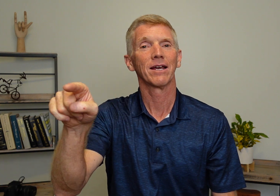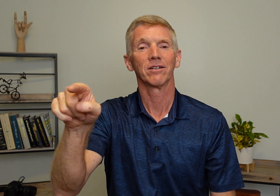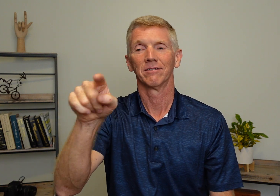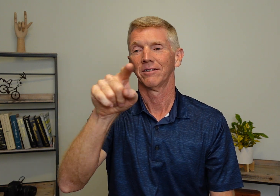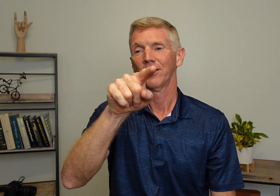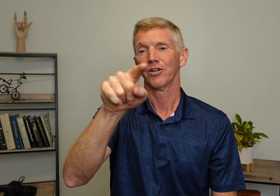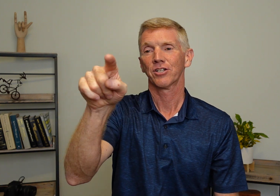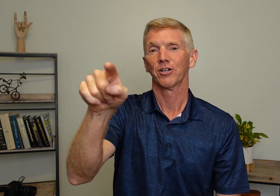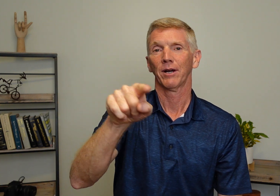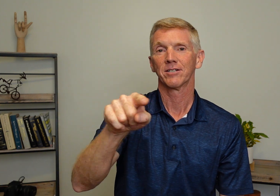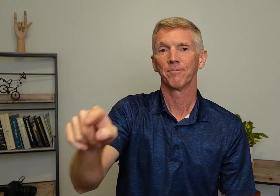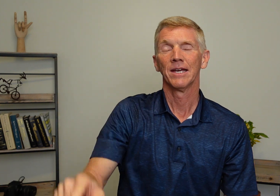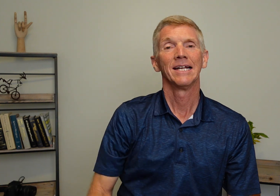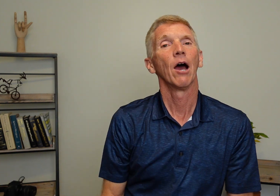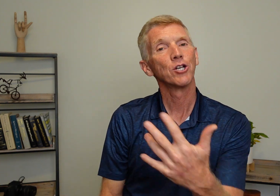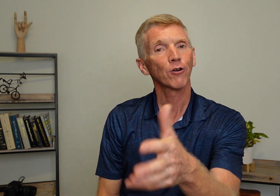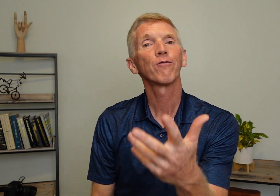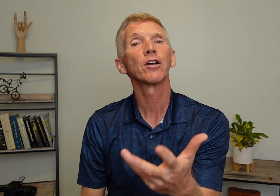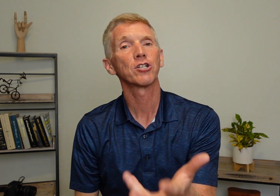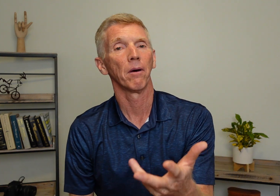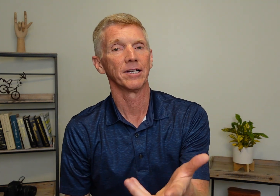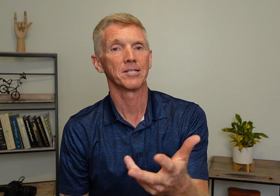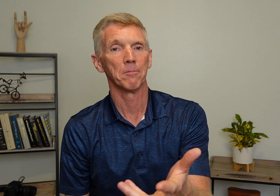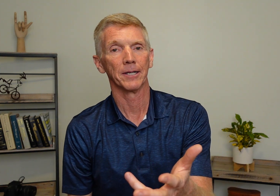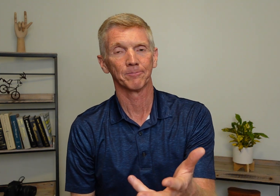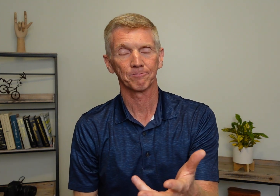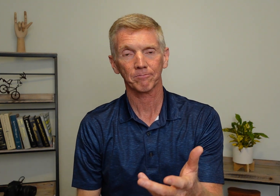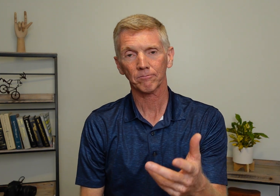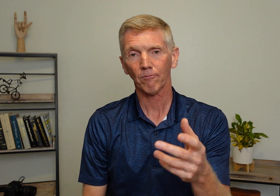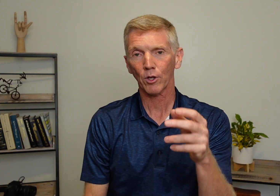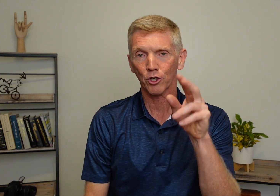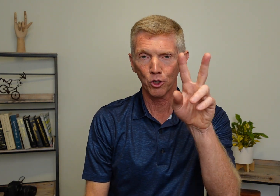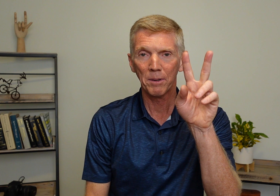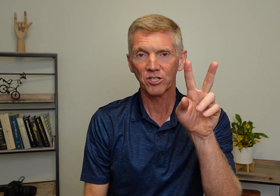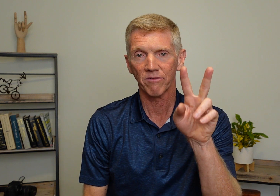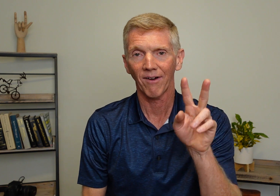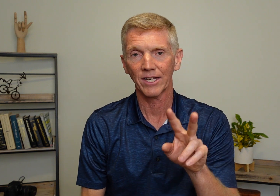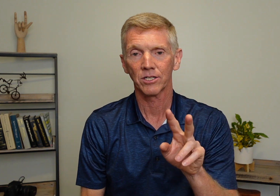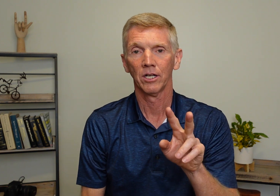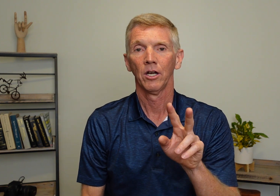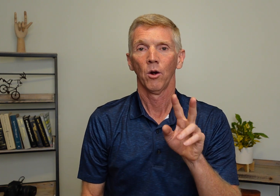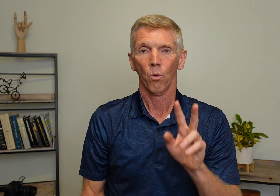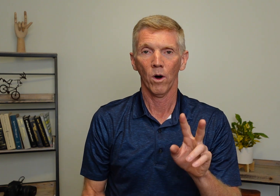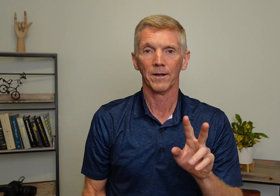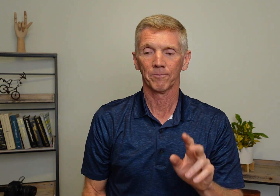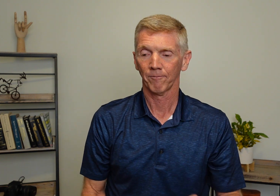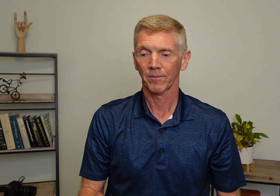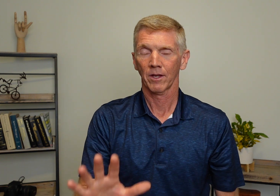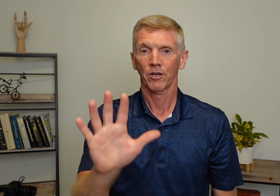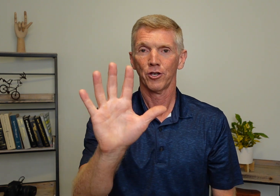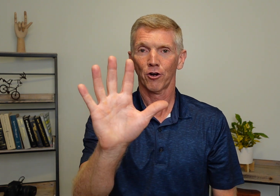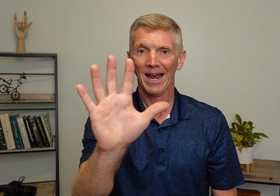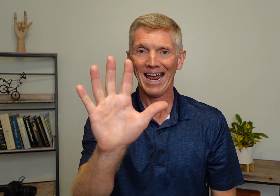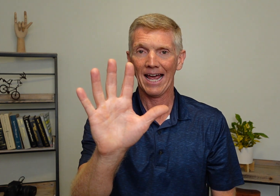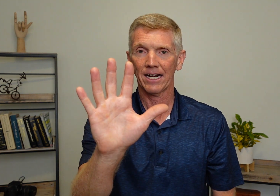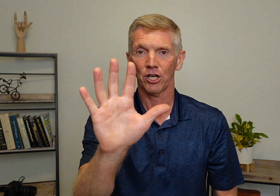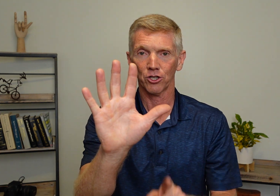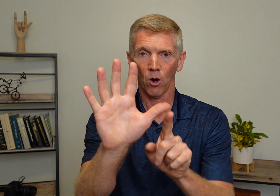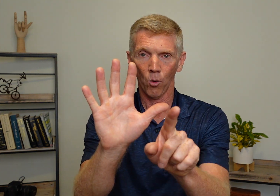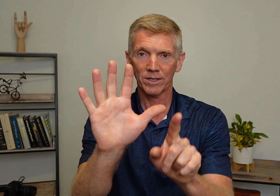it. You're just gonna trace it. Now, as you're finger spelling to somebody, two pieces of advice. One, your hand is always to